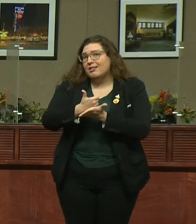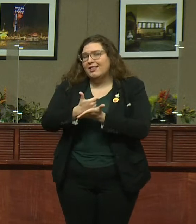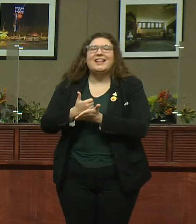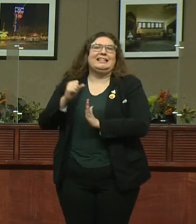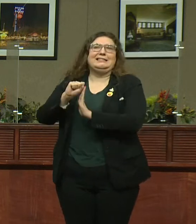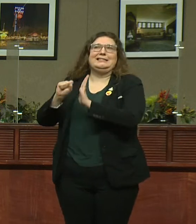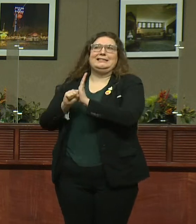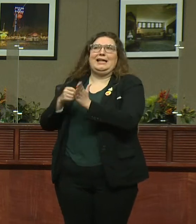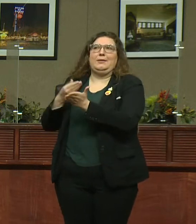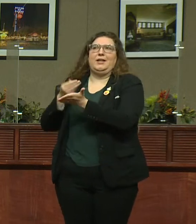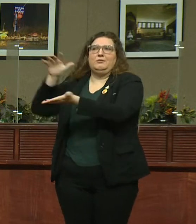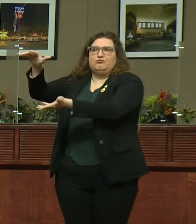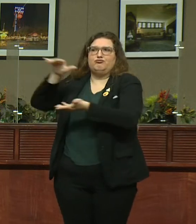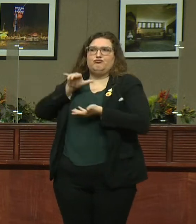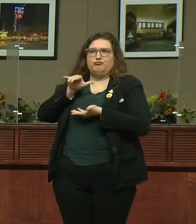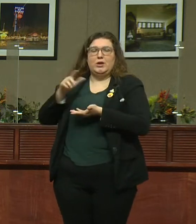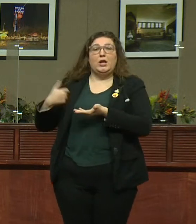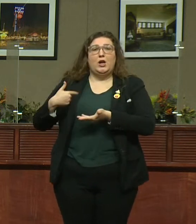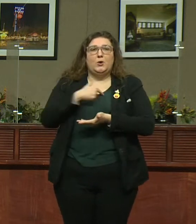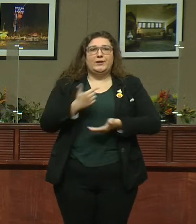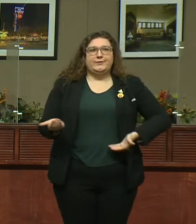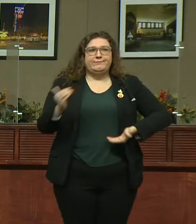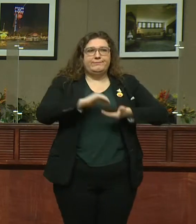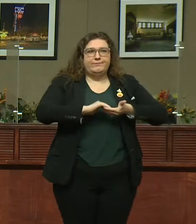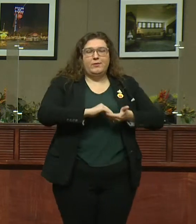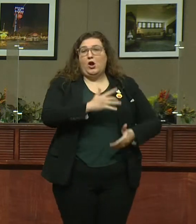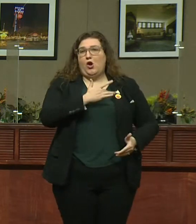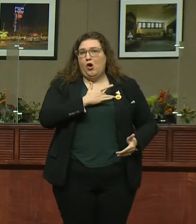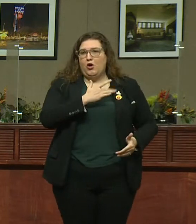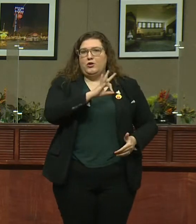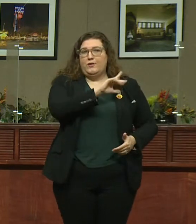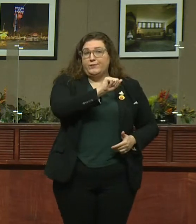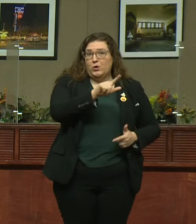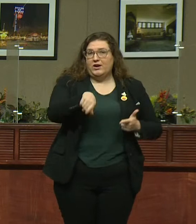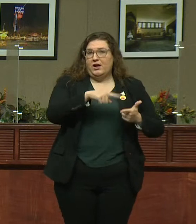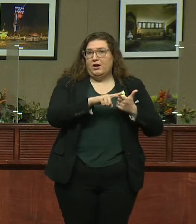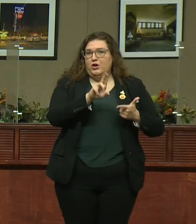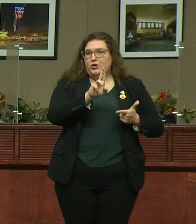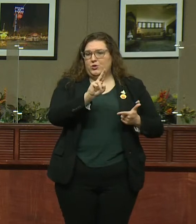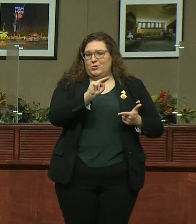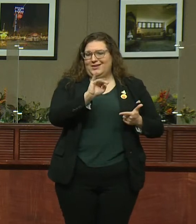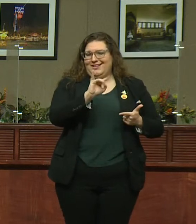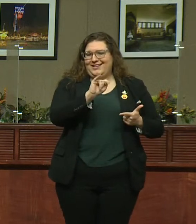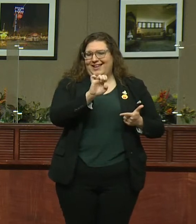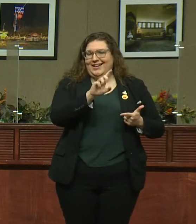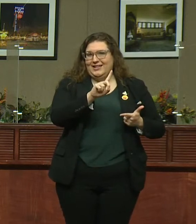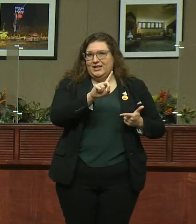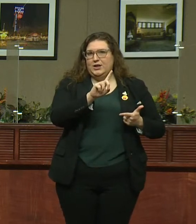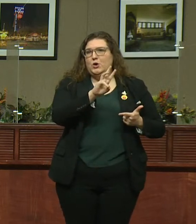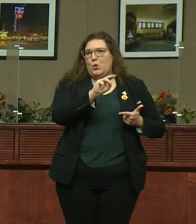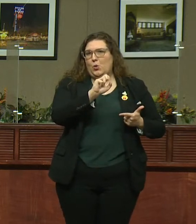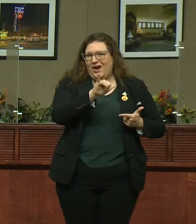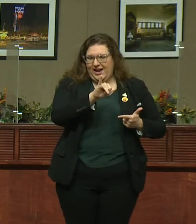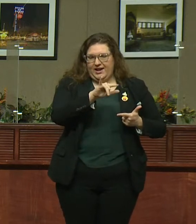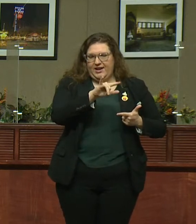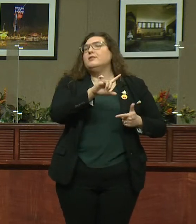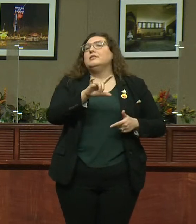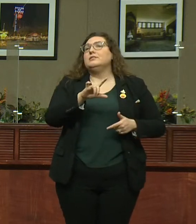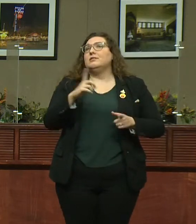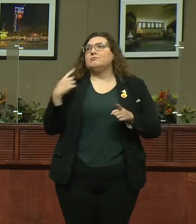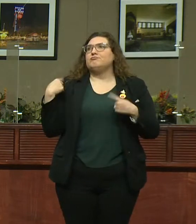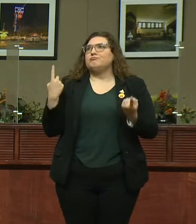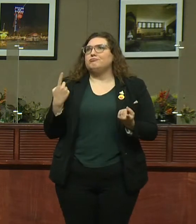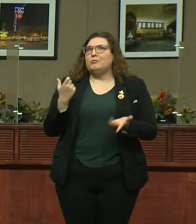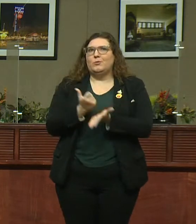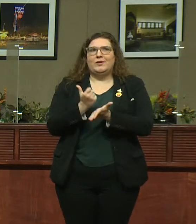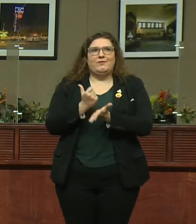is administered in a partnership with Heart of Florida United Way, and it originally opened in September. To date, we've helped more than